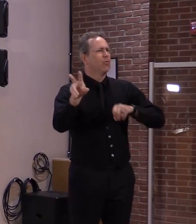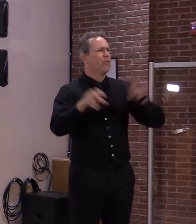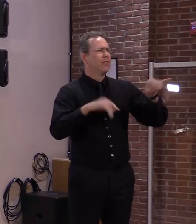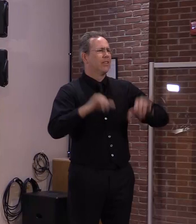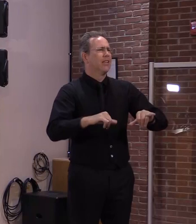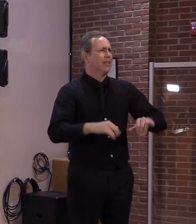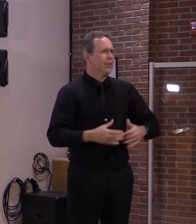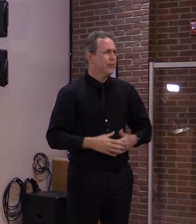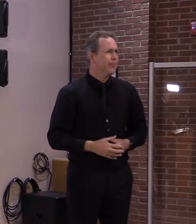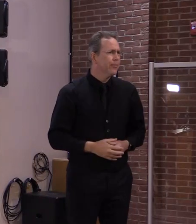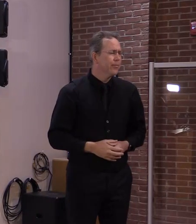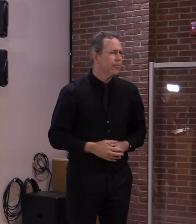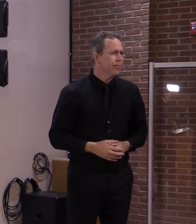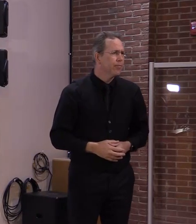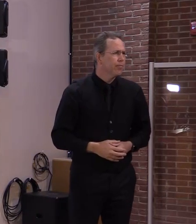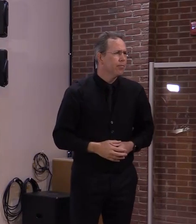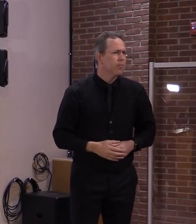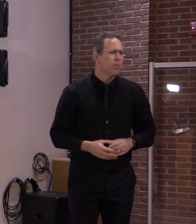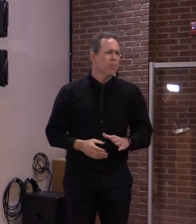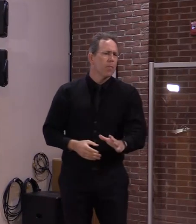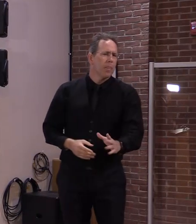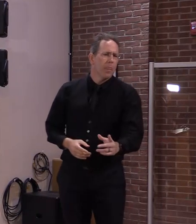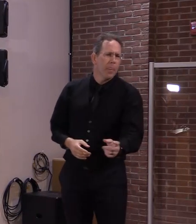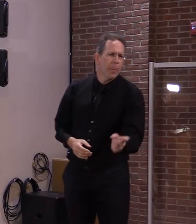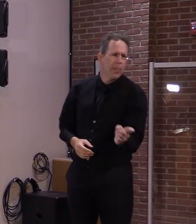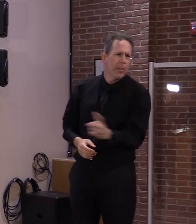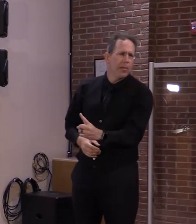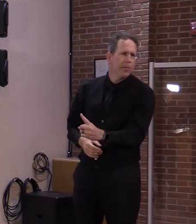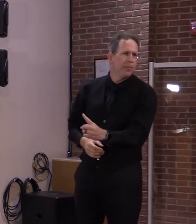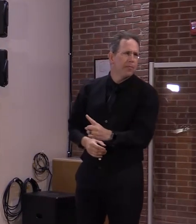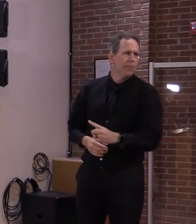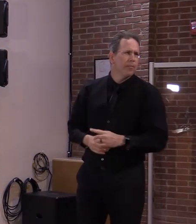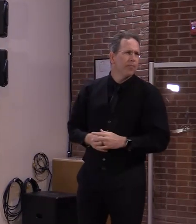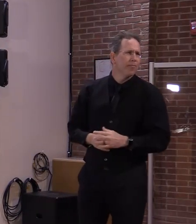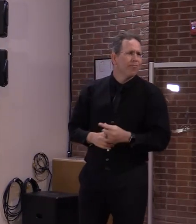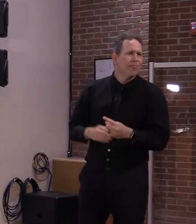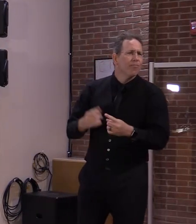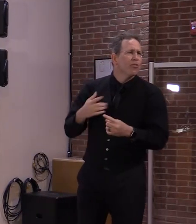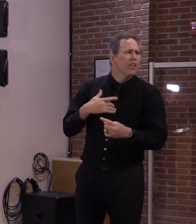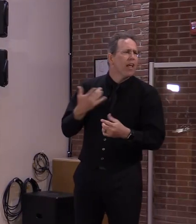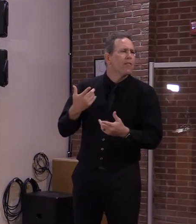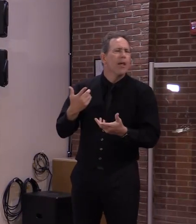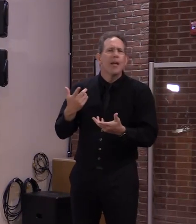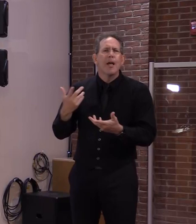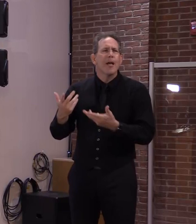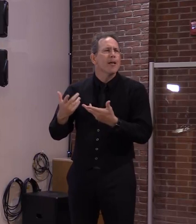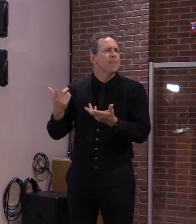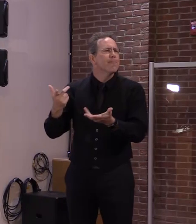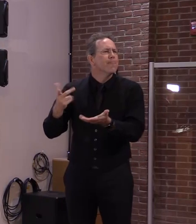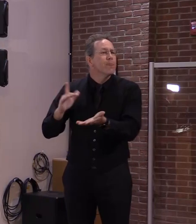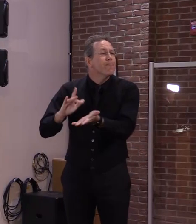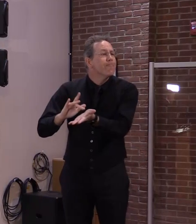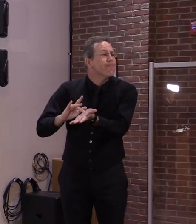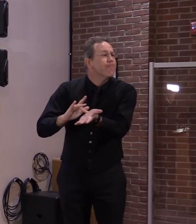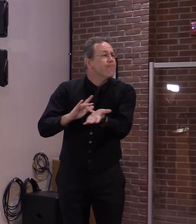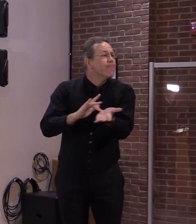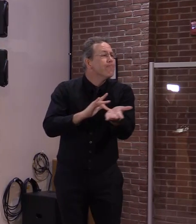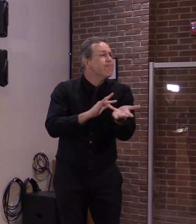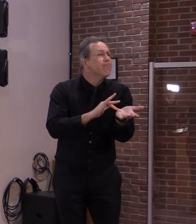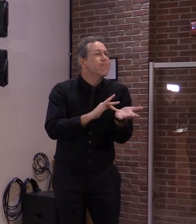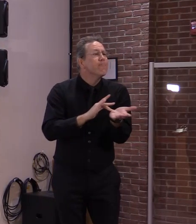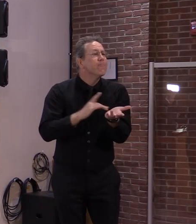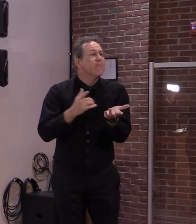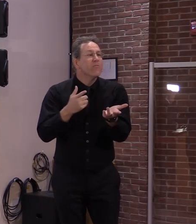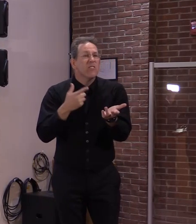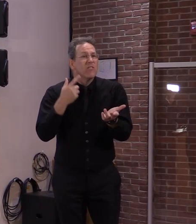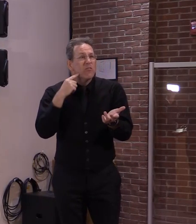But do you have as the couple wrote, do you have a sense it might be a lack of appreciation by